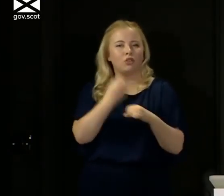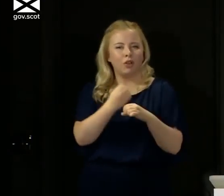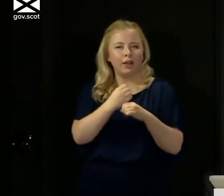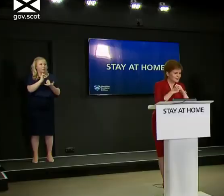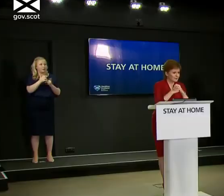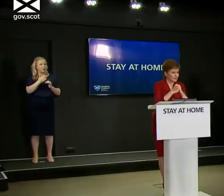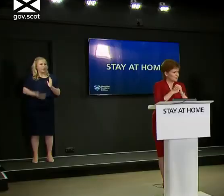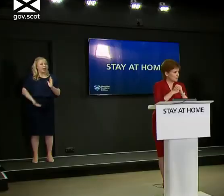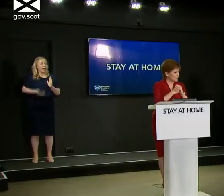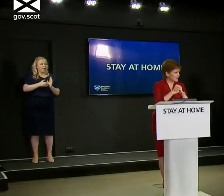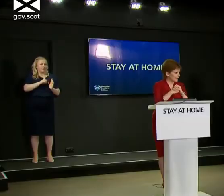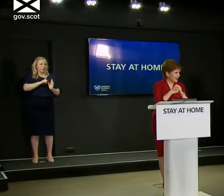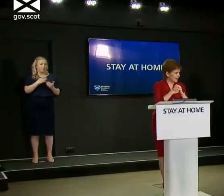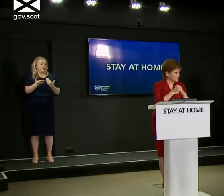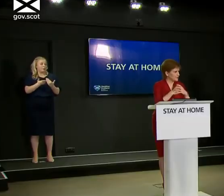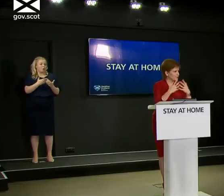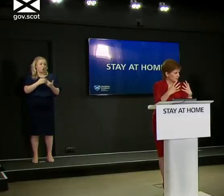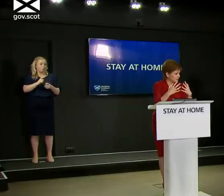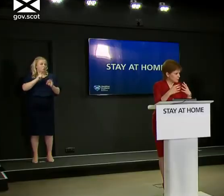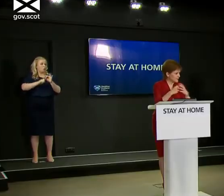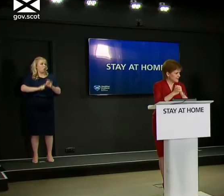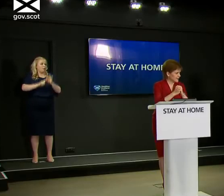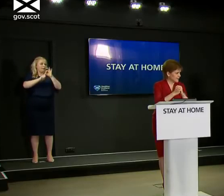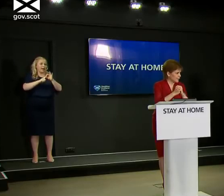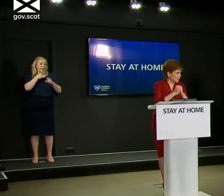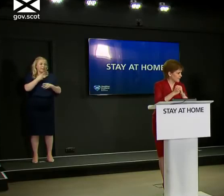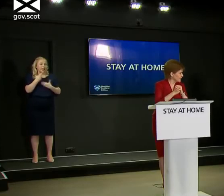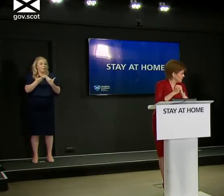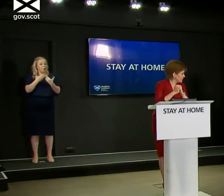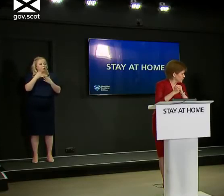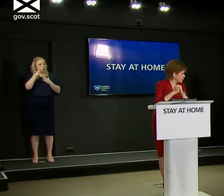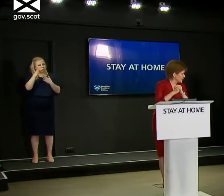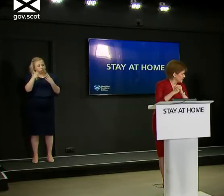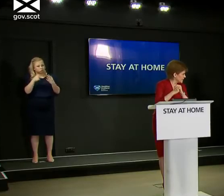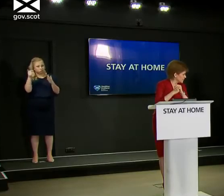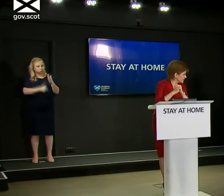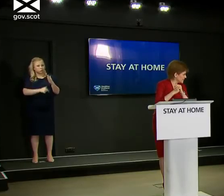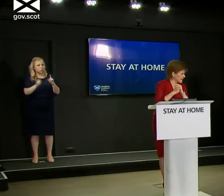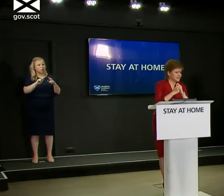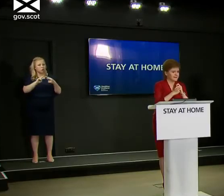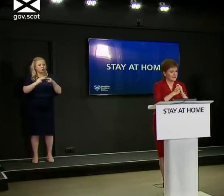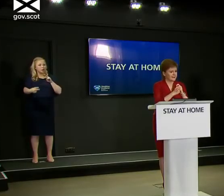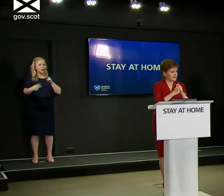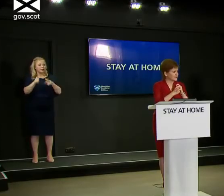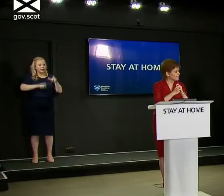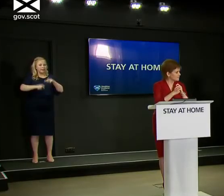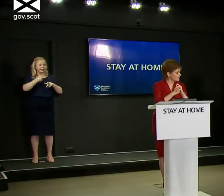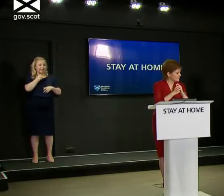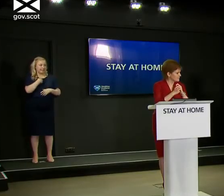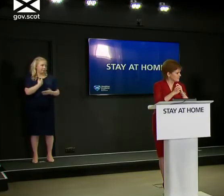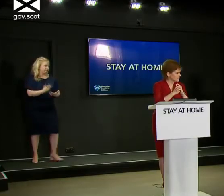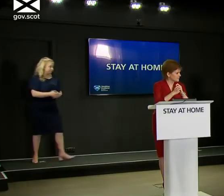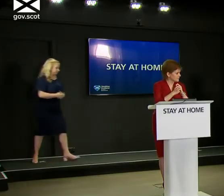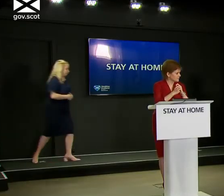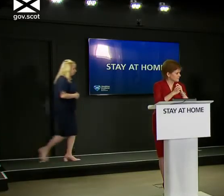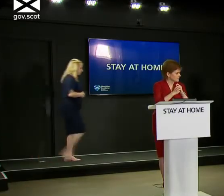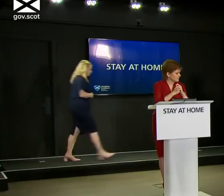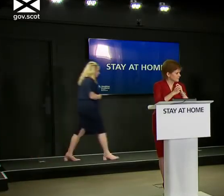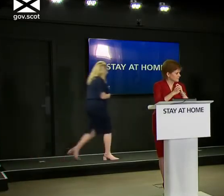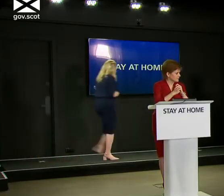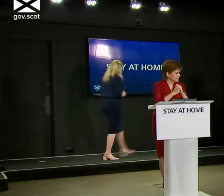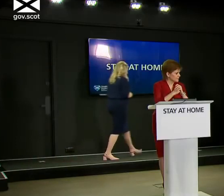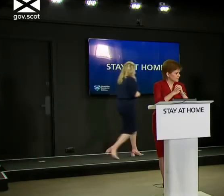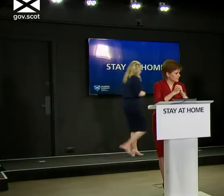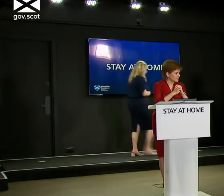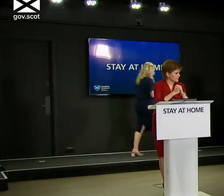to since he's much more qualified than I am, to talk in a bit more detail about what the genomic sequencing science is telling us. So what this work tells